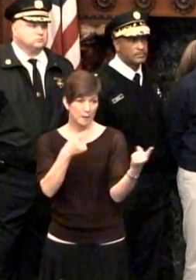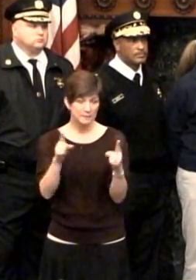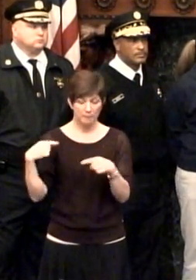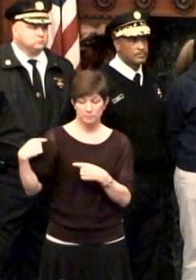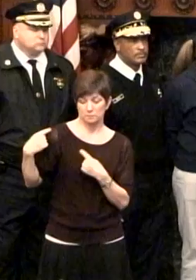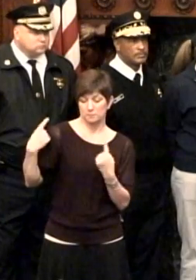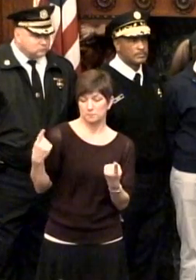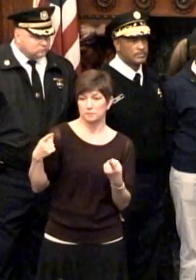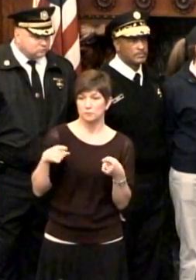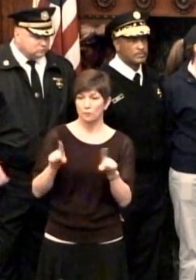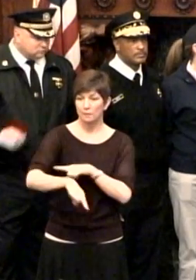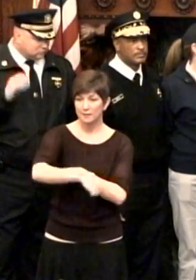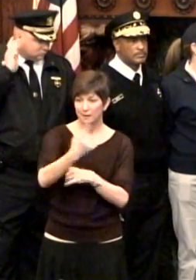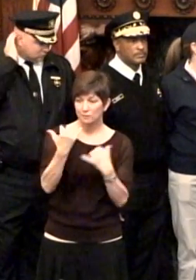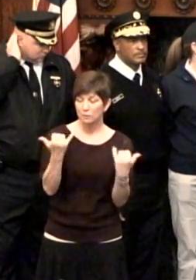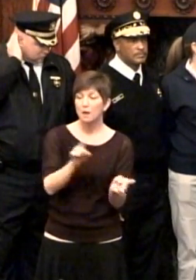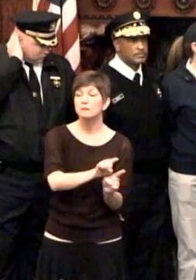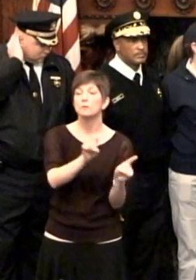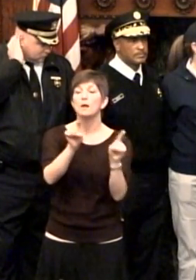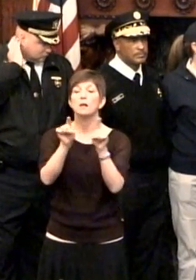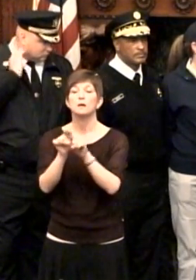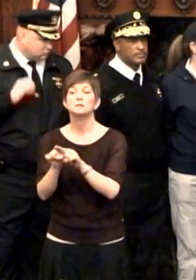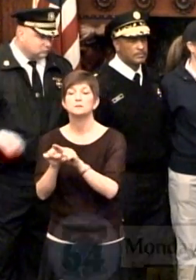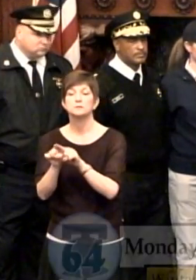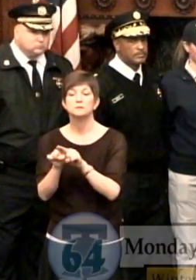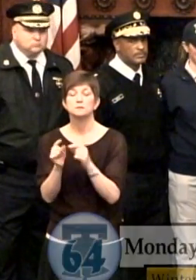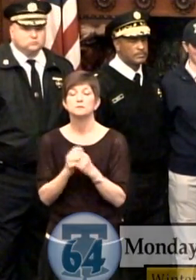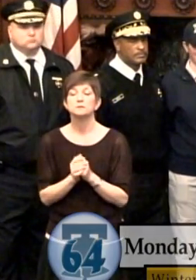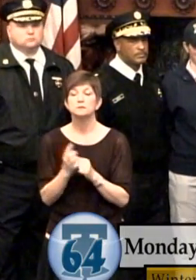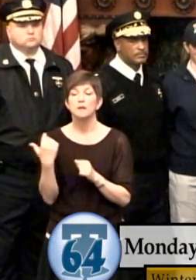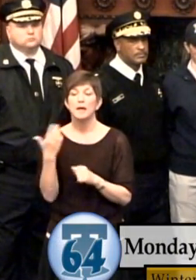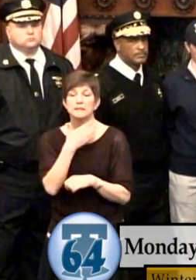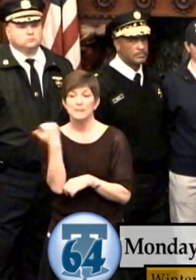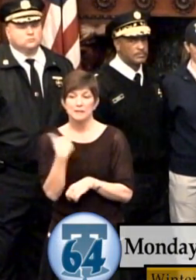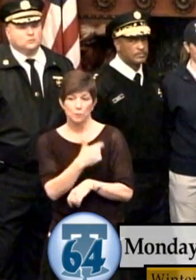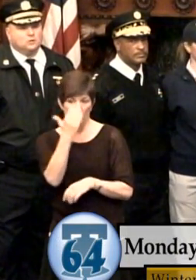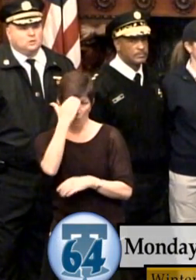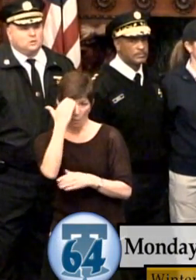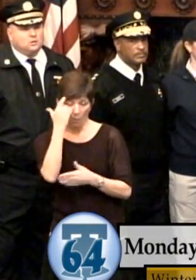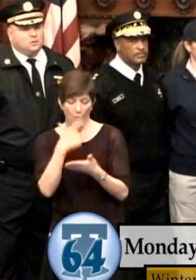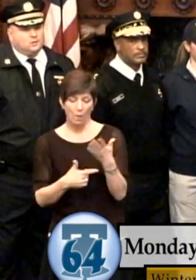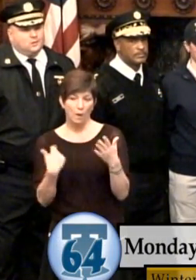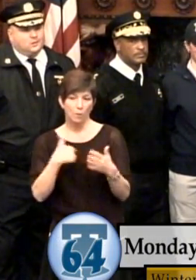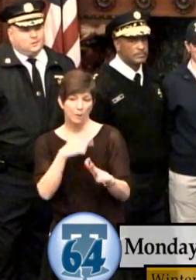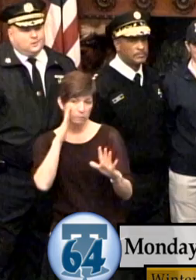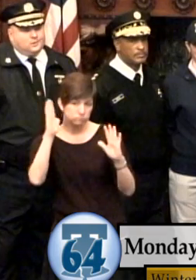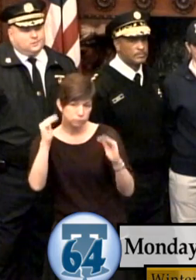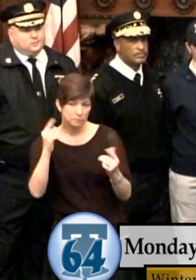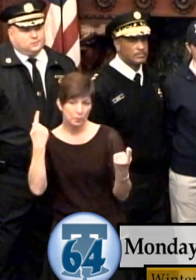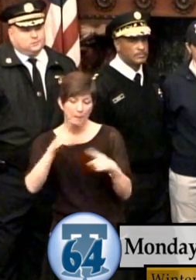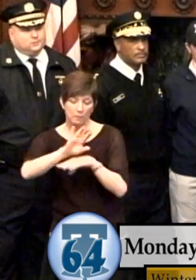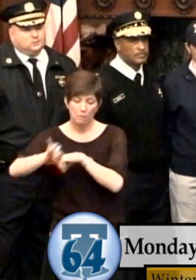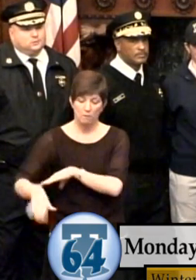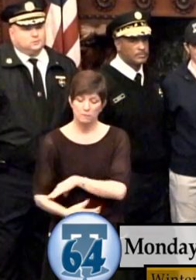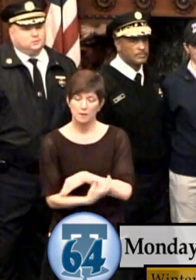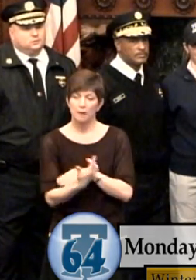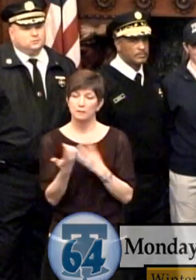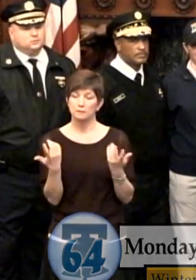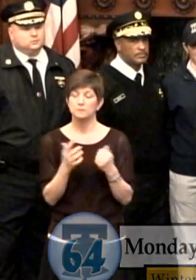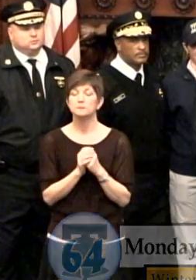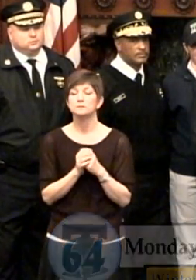course of the day, as well as what we, as best we know it, what we anticipate overnight for